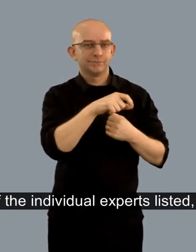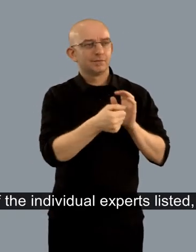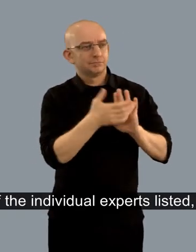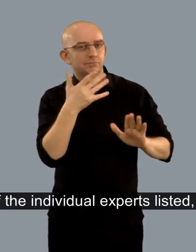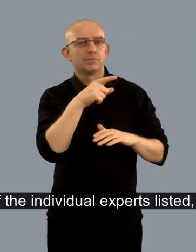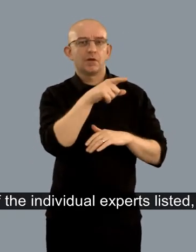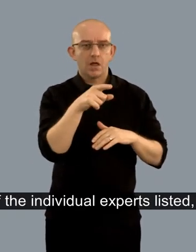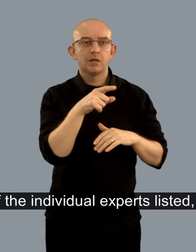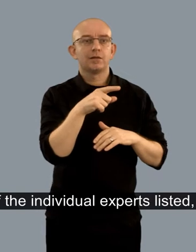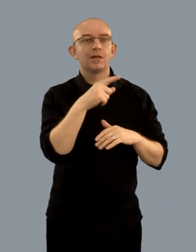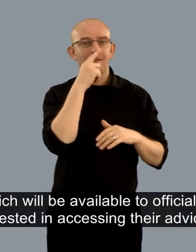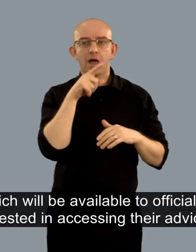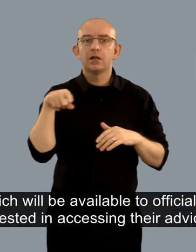individual experts listed,